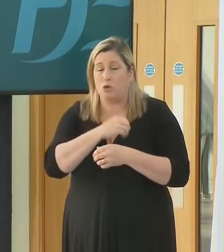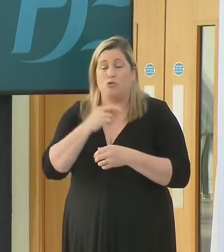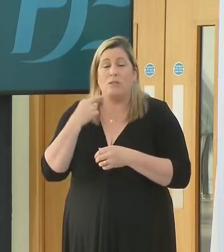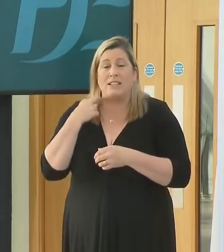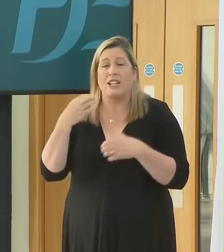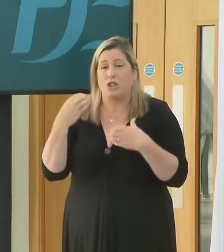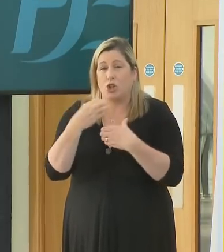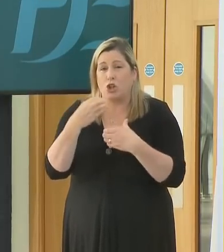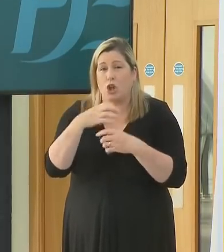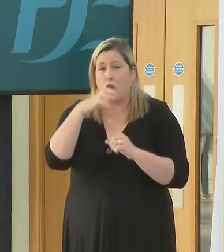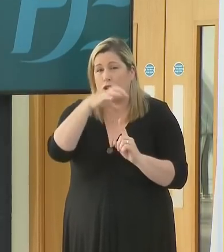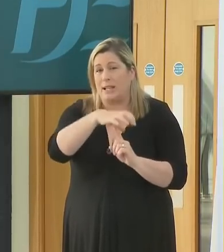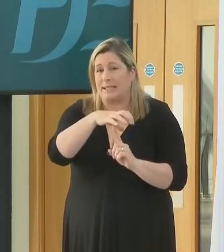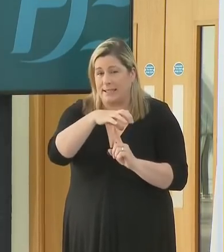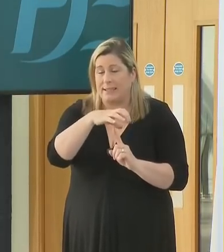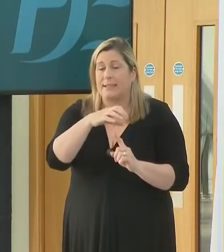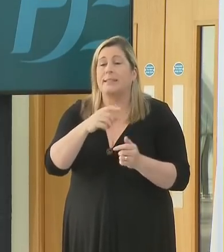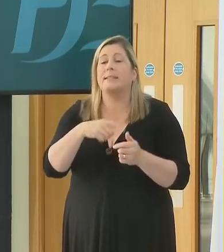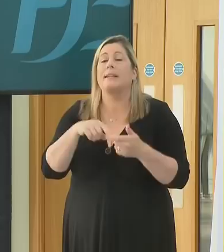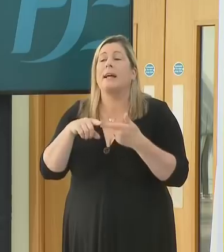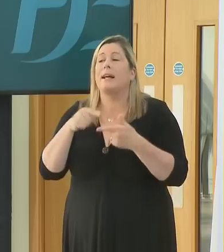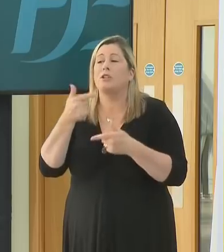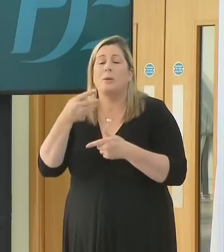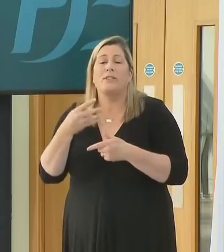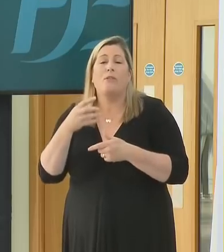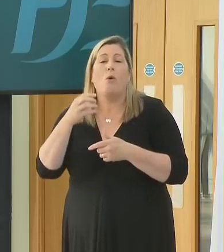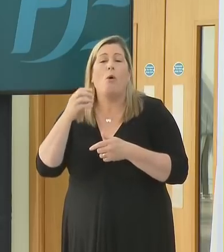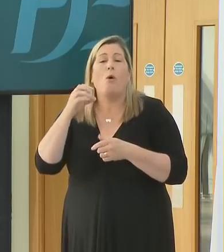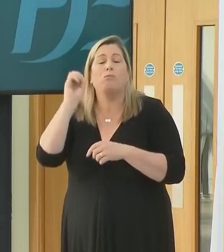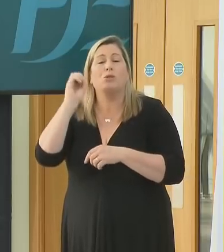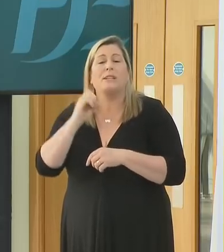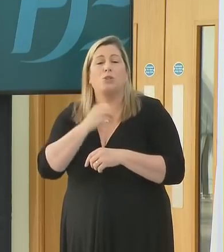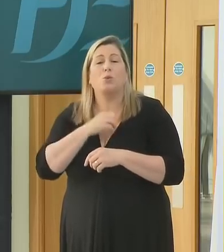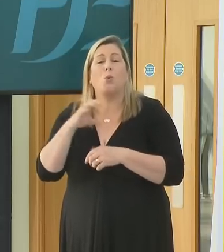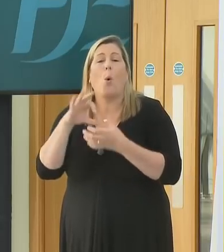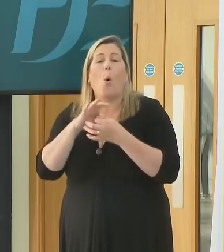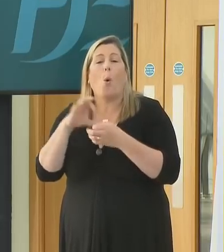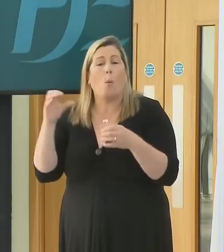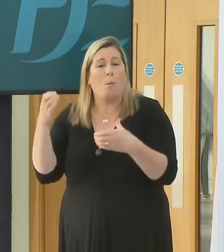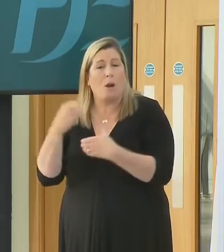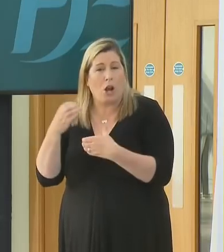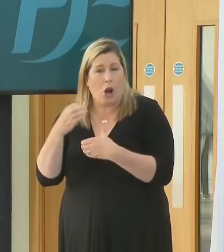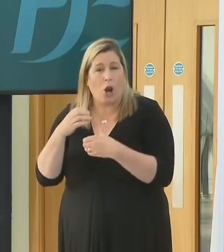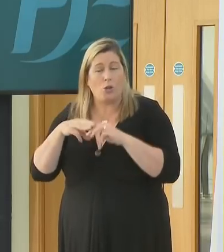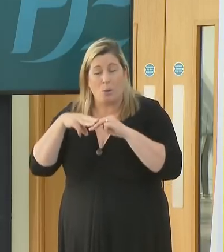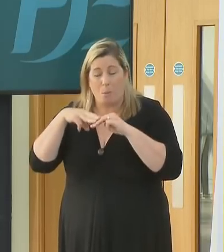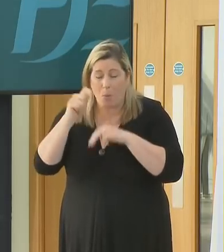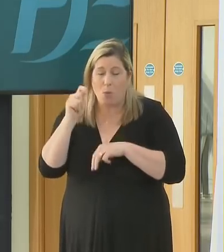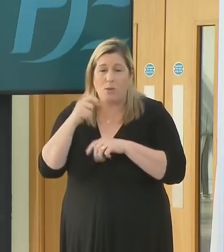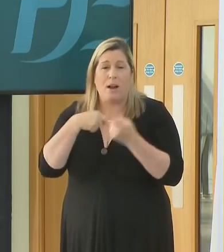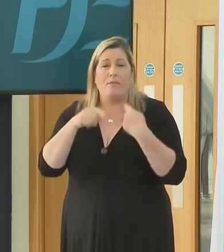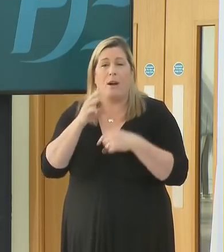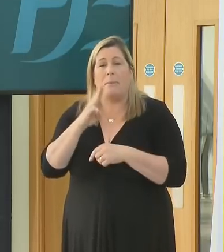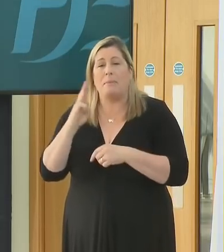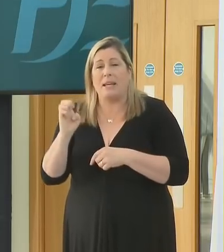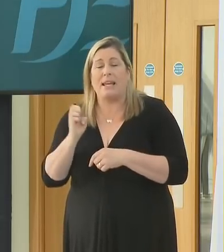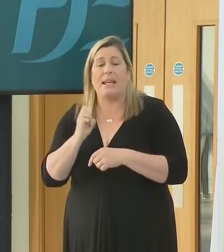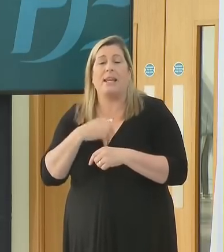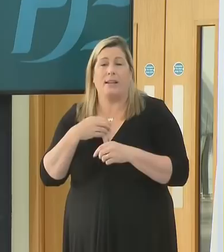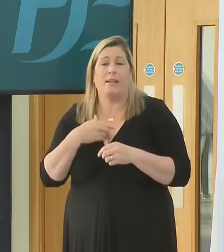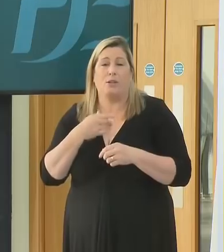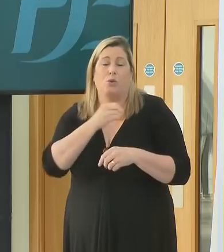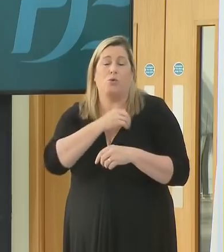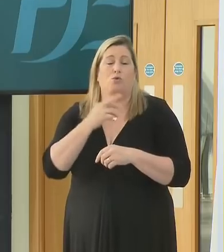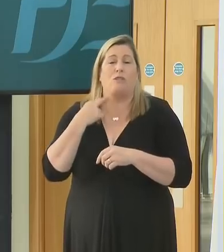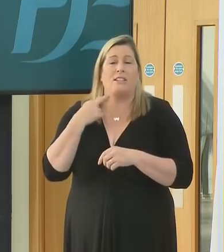settings, with nearly 24% going to home care. So the bulk of our PPE delivery now relates to residential